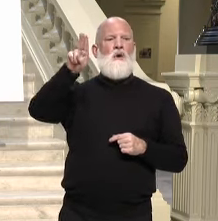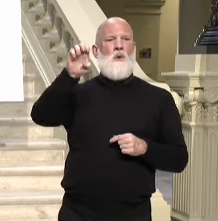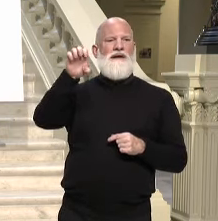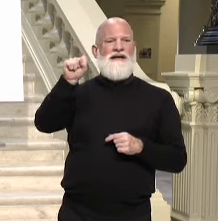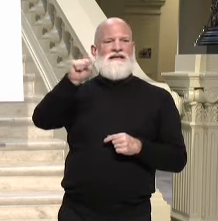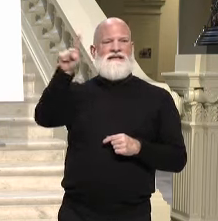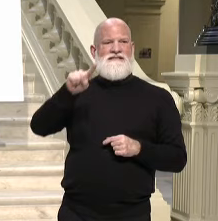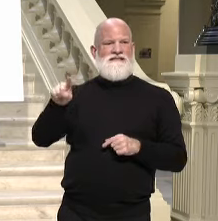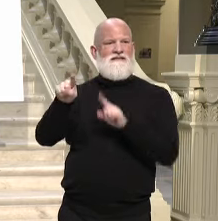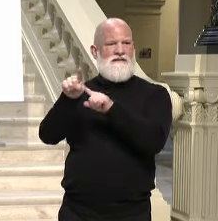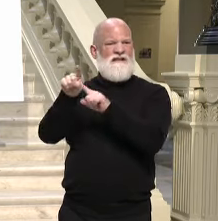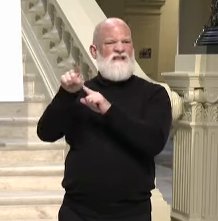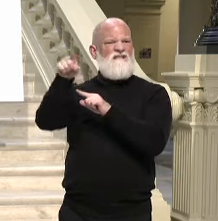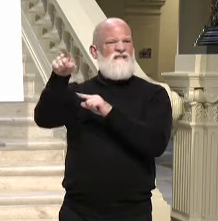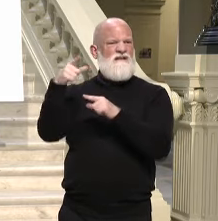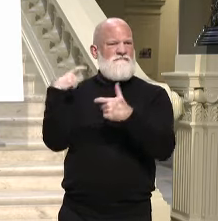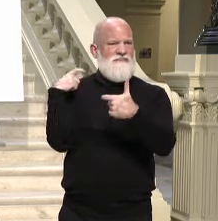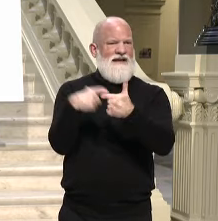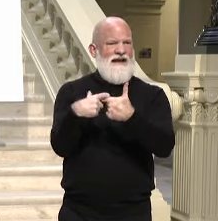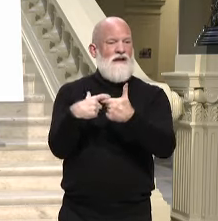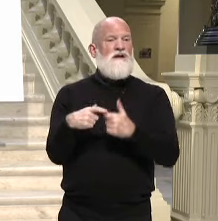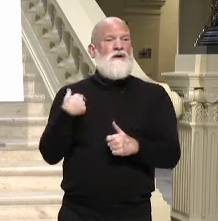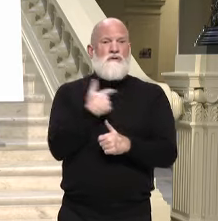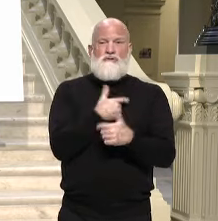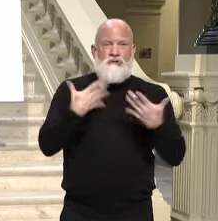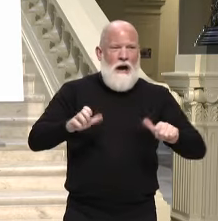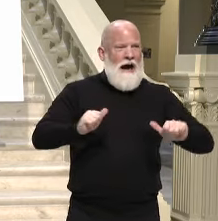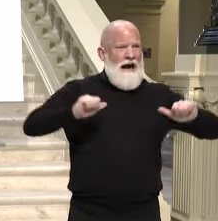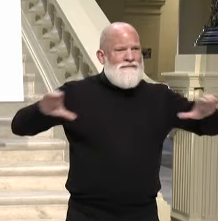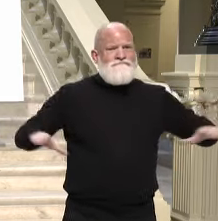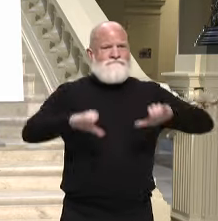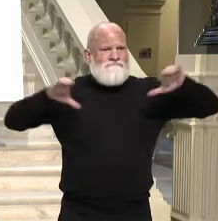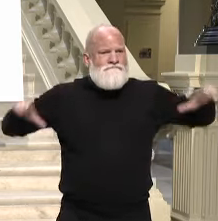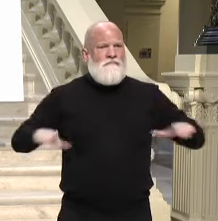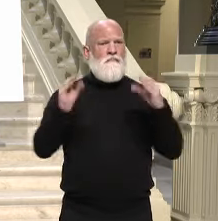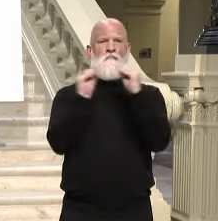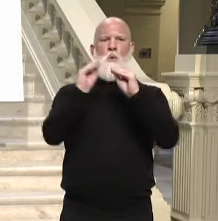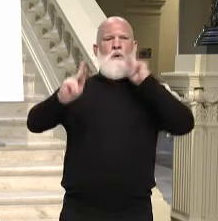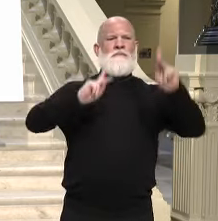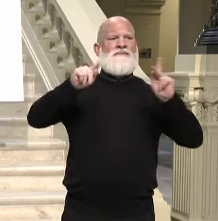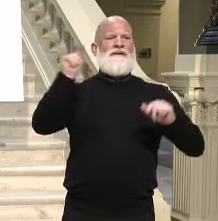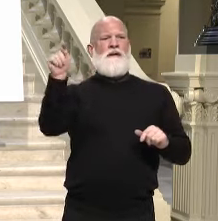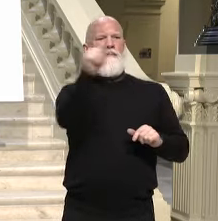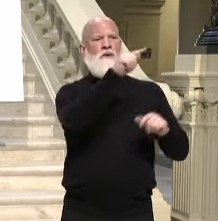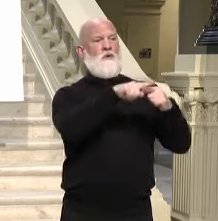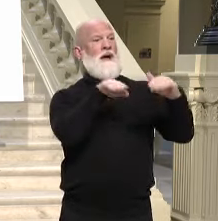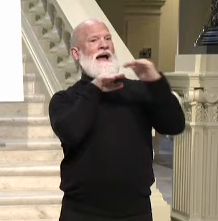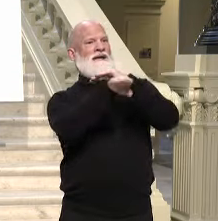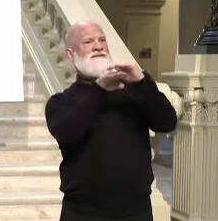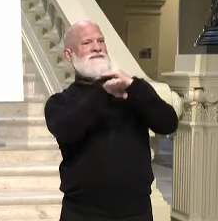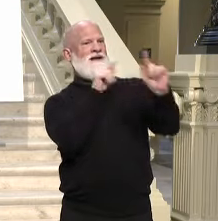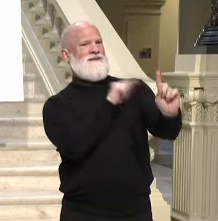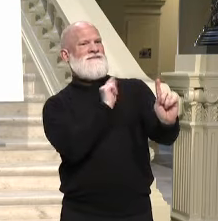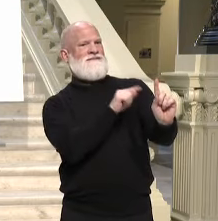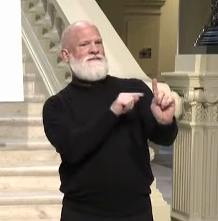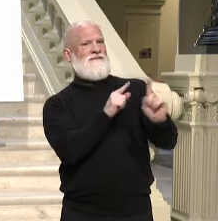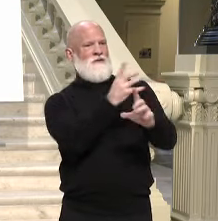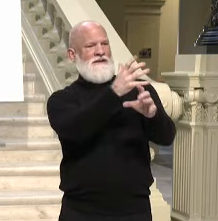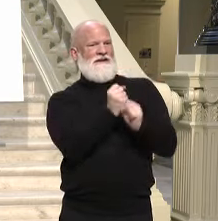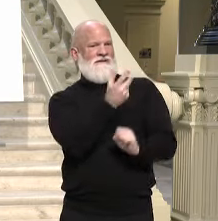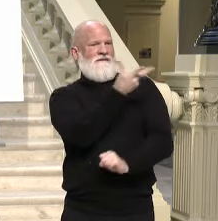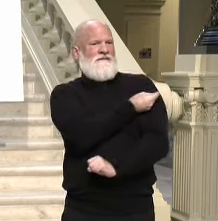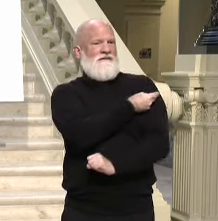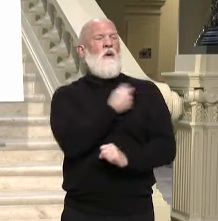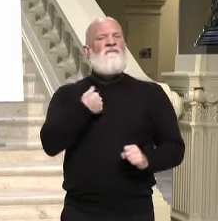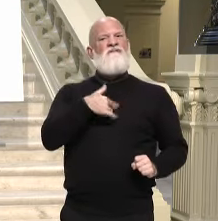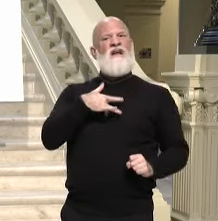further this goes, the more people that have access to the vaccine, the more that the people around their colleagues and their friends and folks that they're